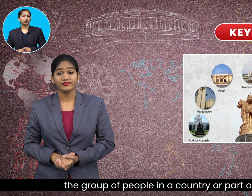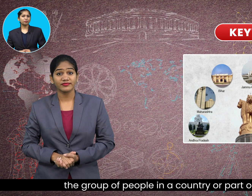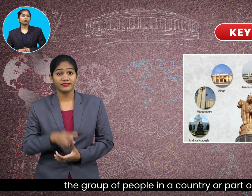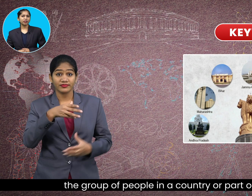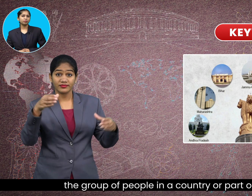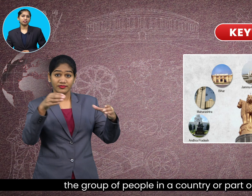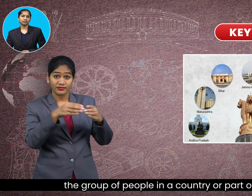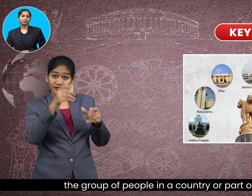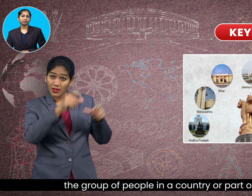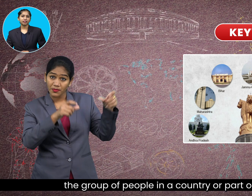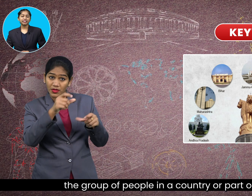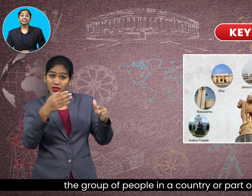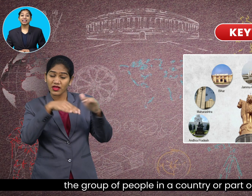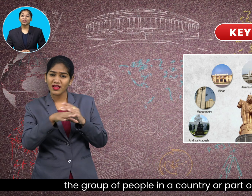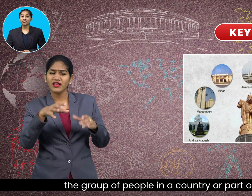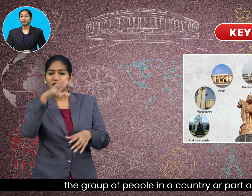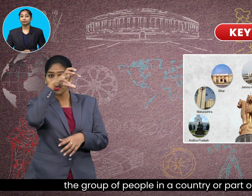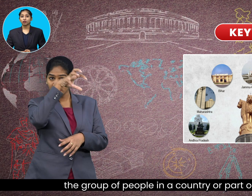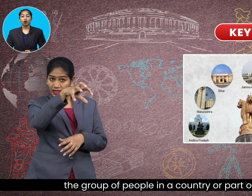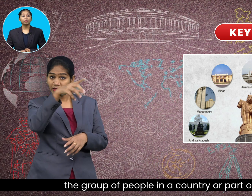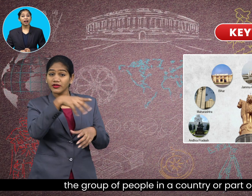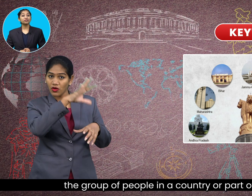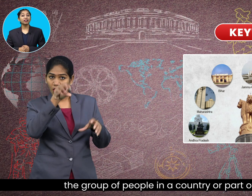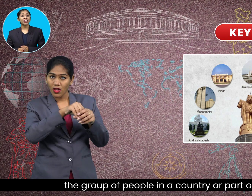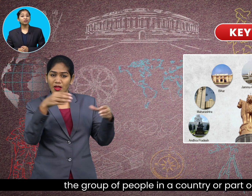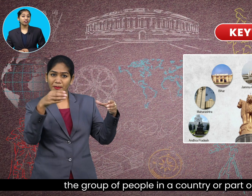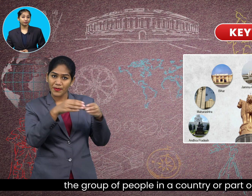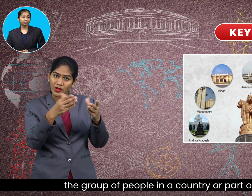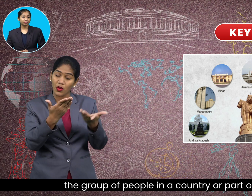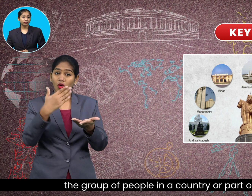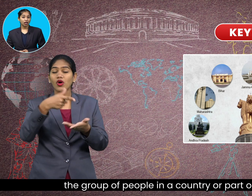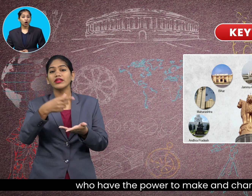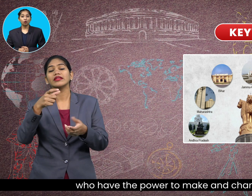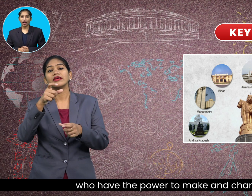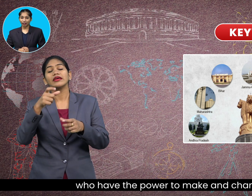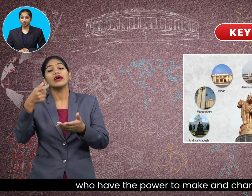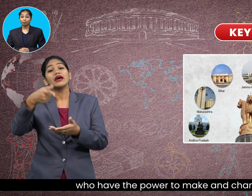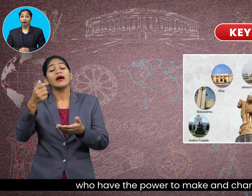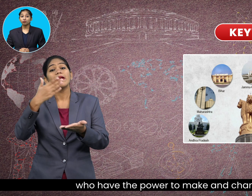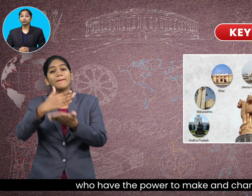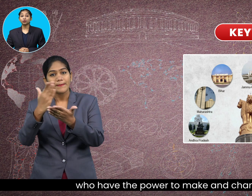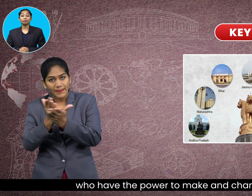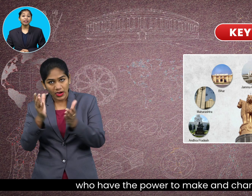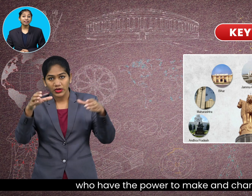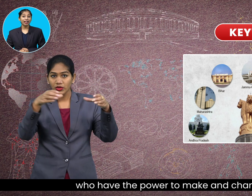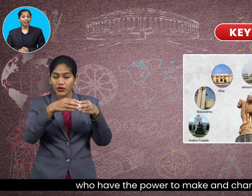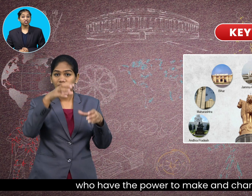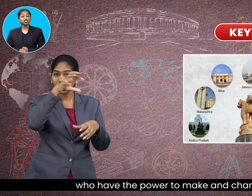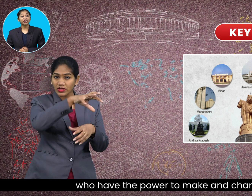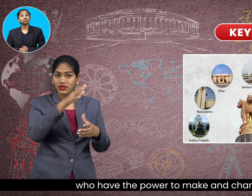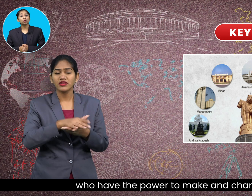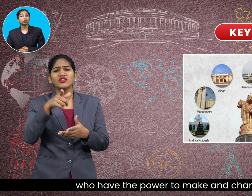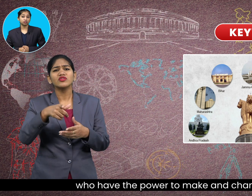The group of people in a country or a part of a country who have the power to make